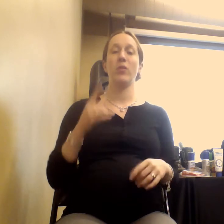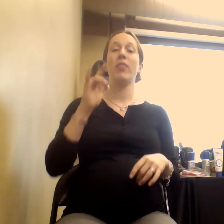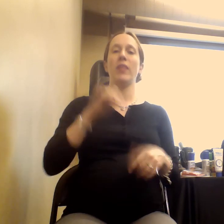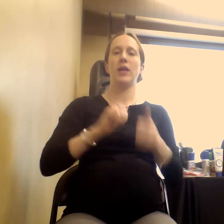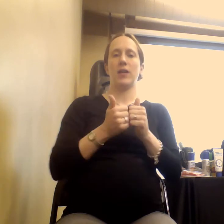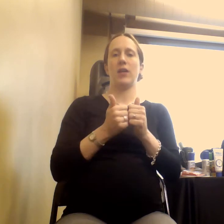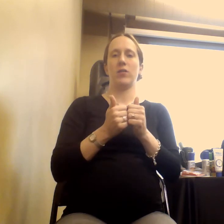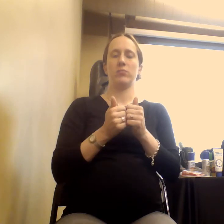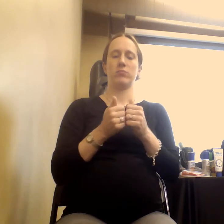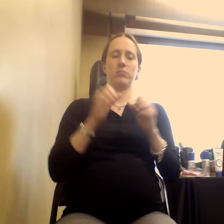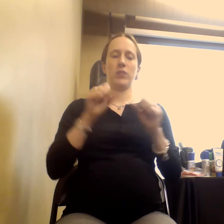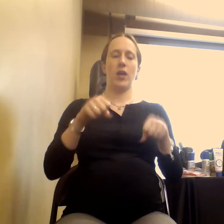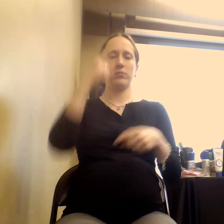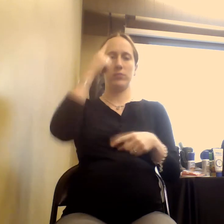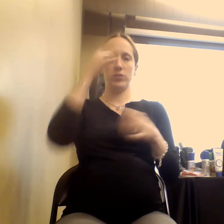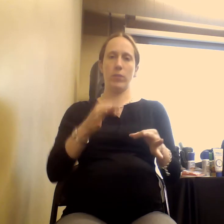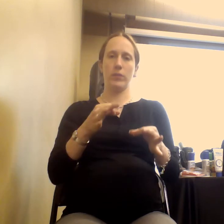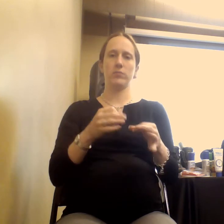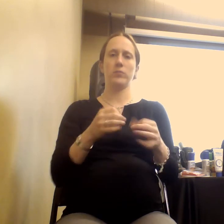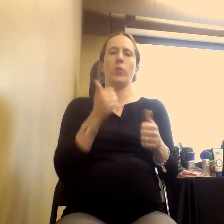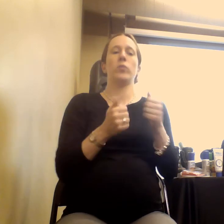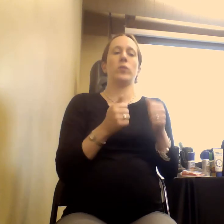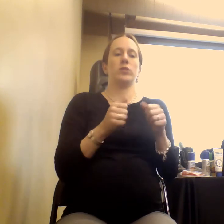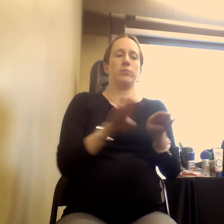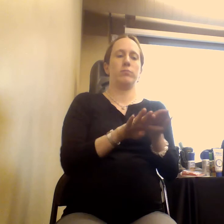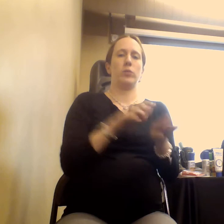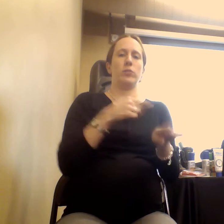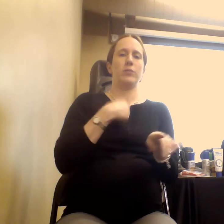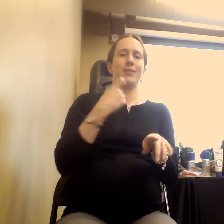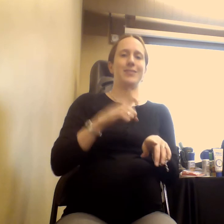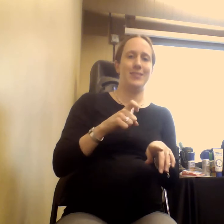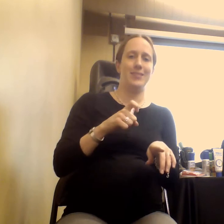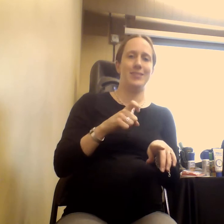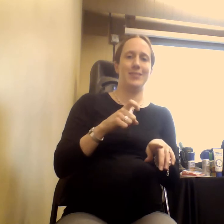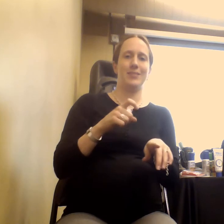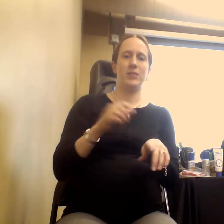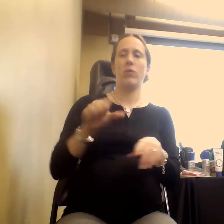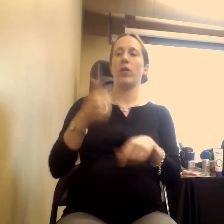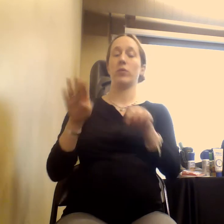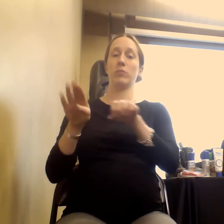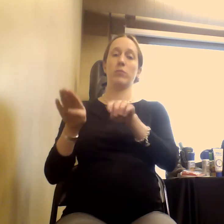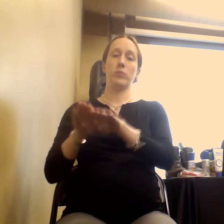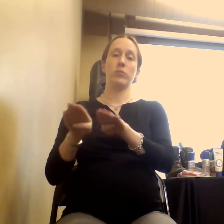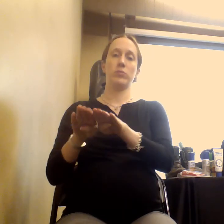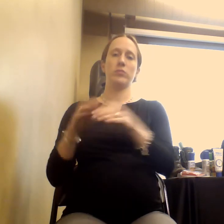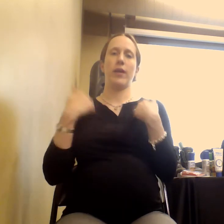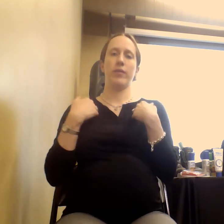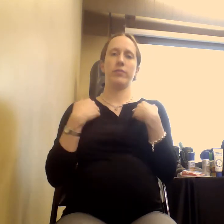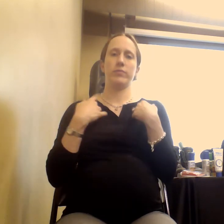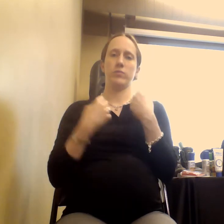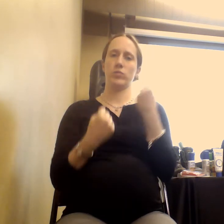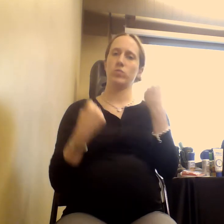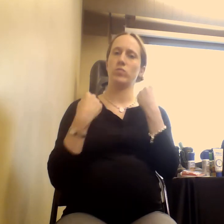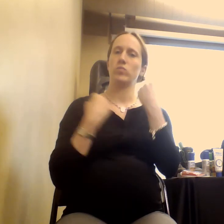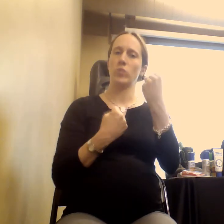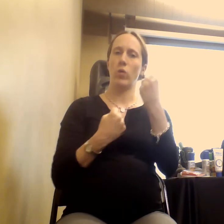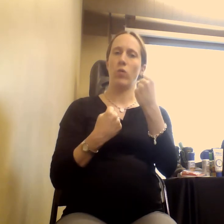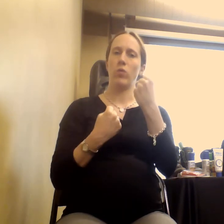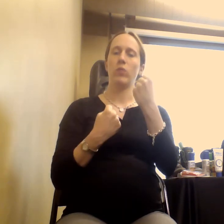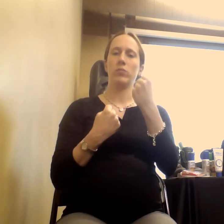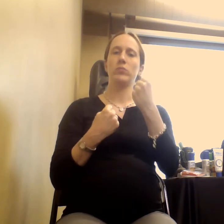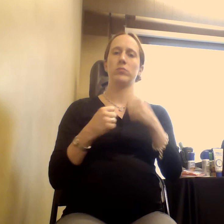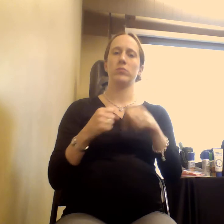you're gonna use, because A-Solos have a much sturdier sole. We'll help you figure out whether you have a high arch or low arch. We